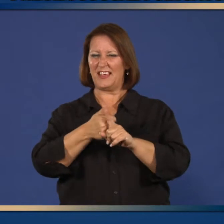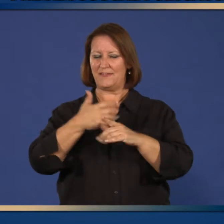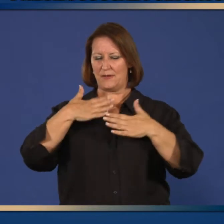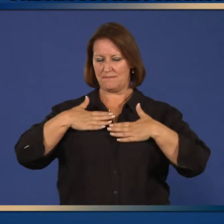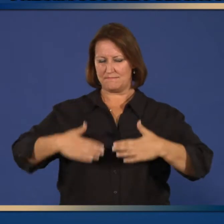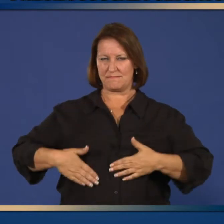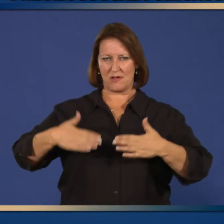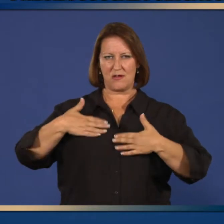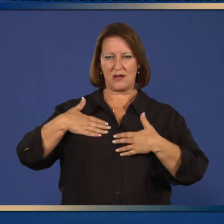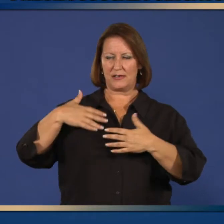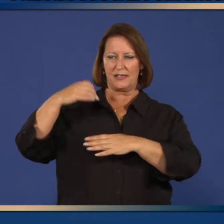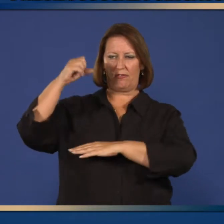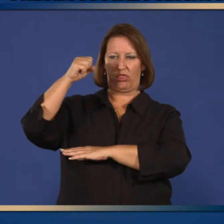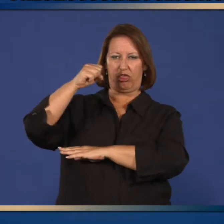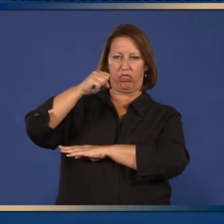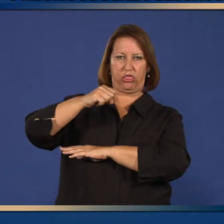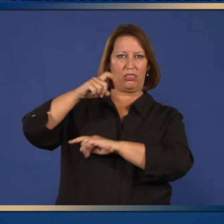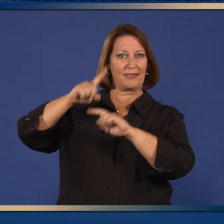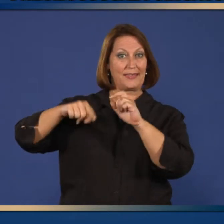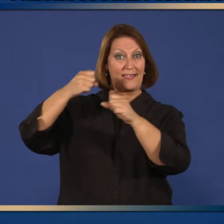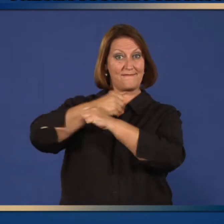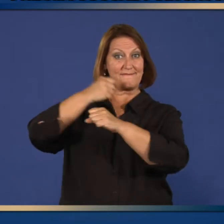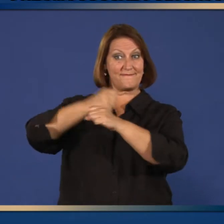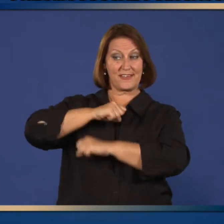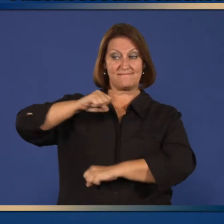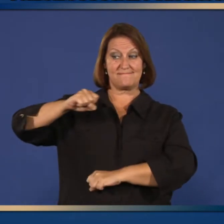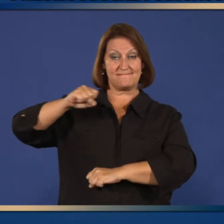people with a weakened immune system,